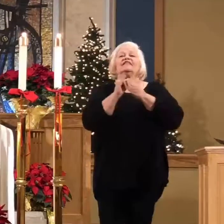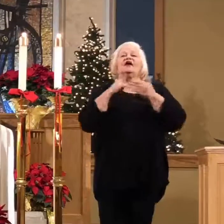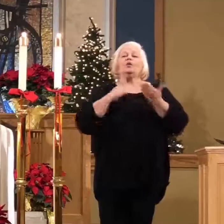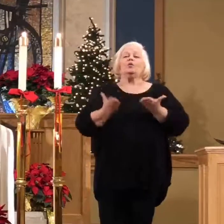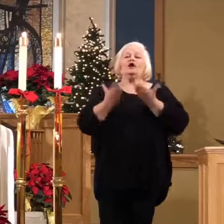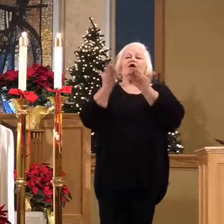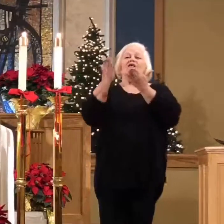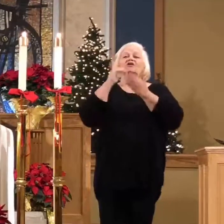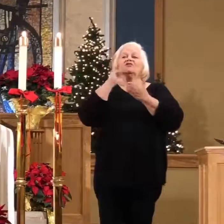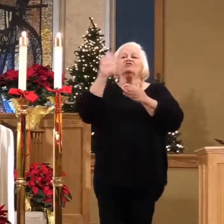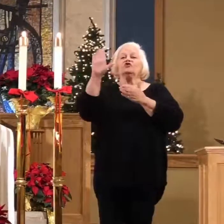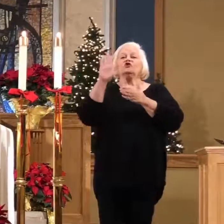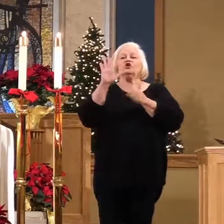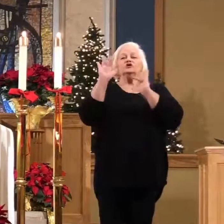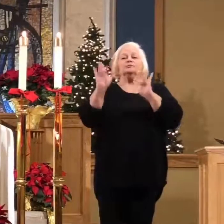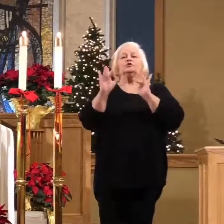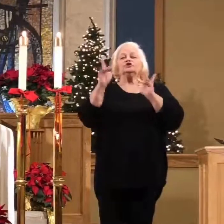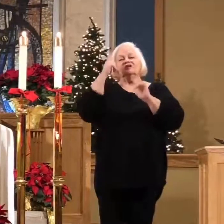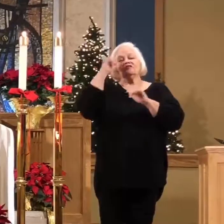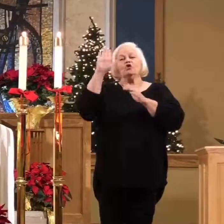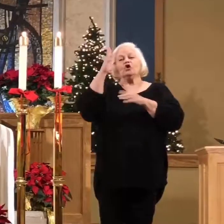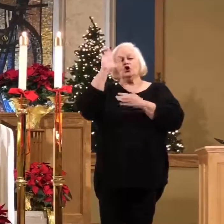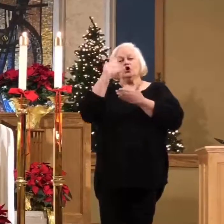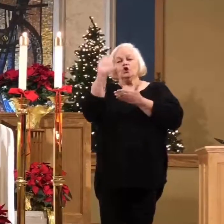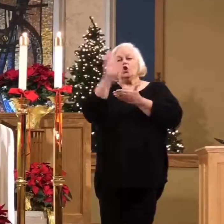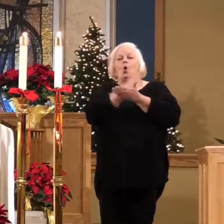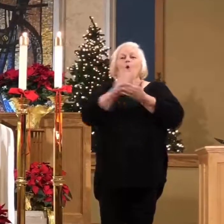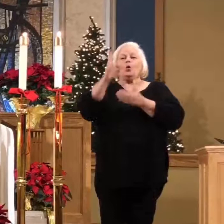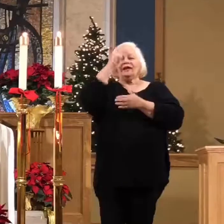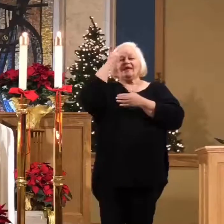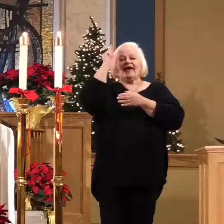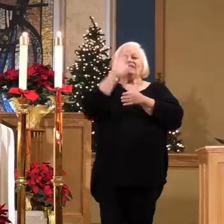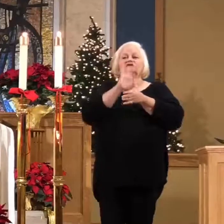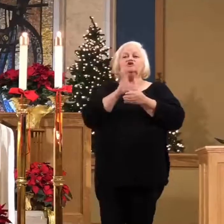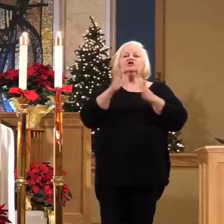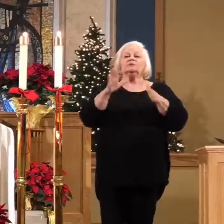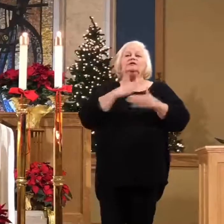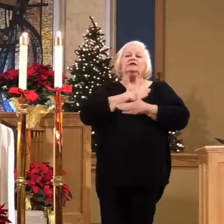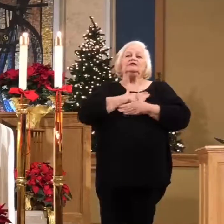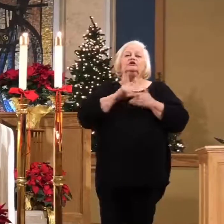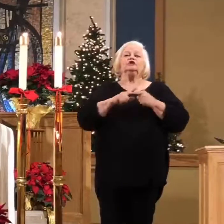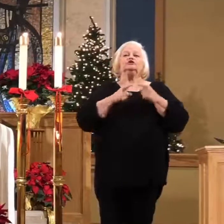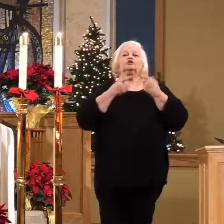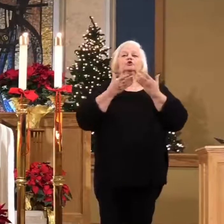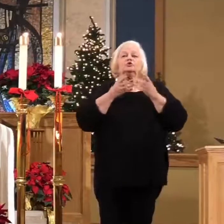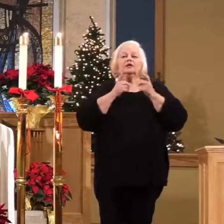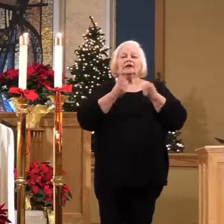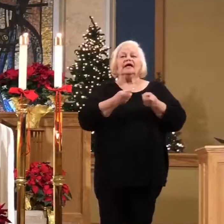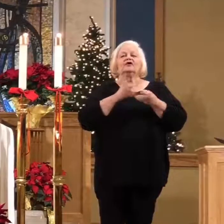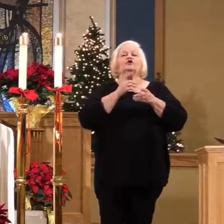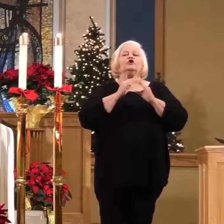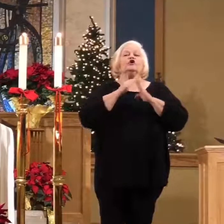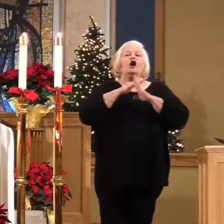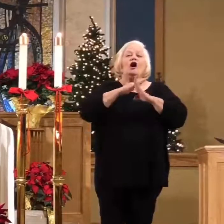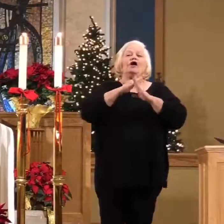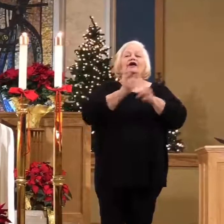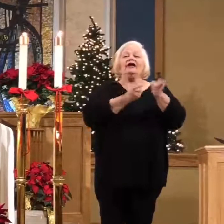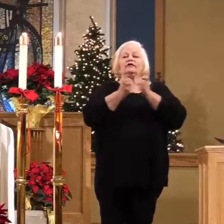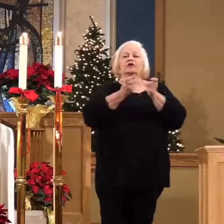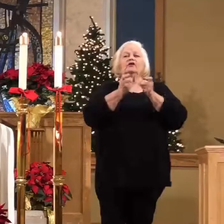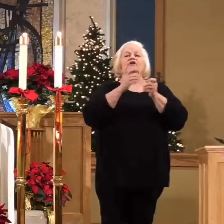firstly, for your holy Catholic Church. Be pleased to grant her peace to guard, unite, and govern her throughout the whole